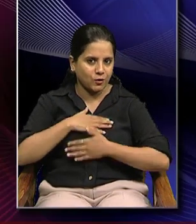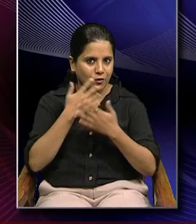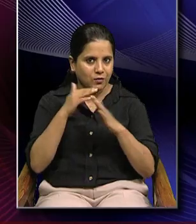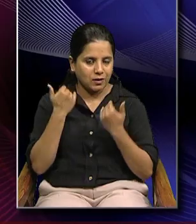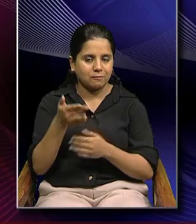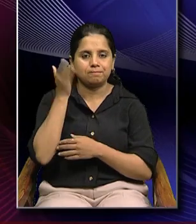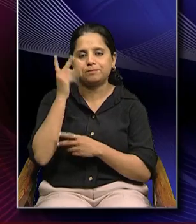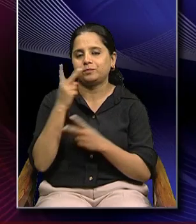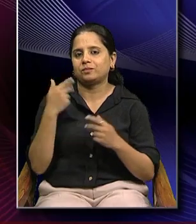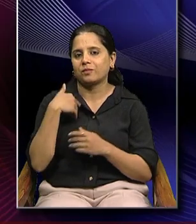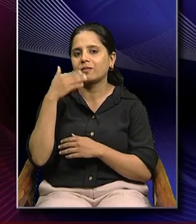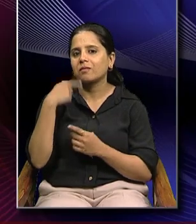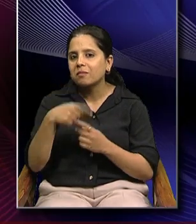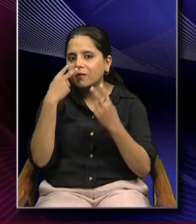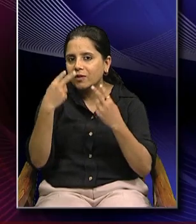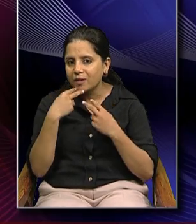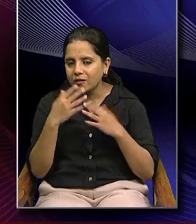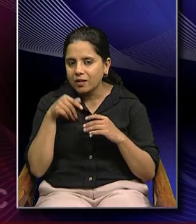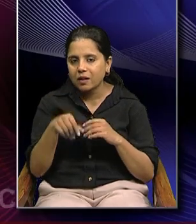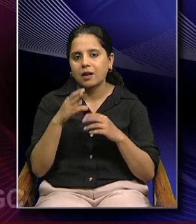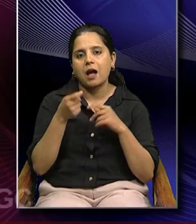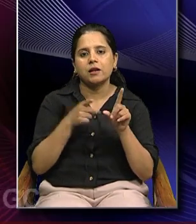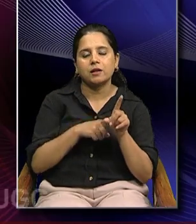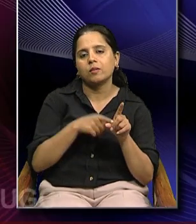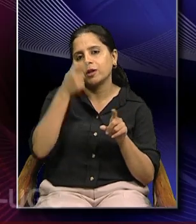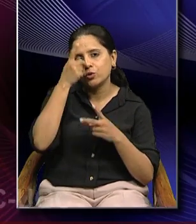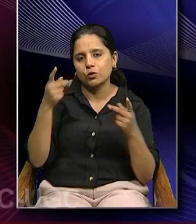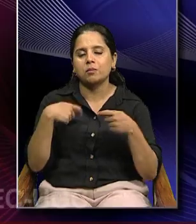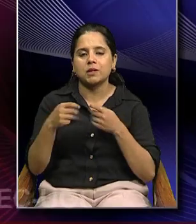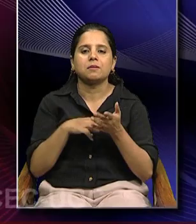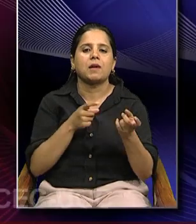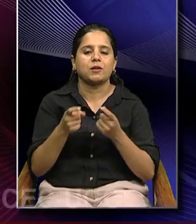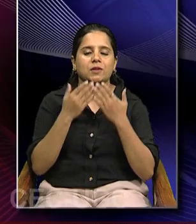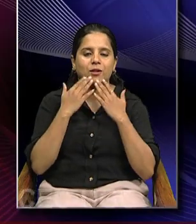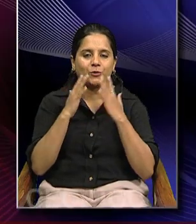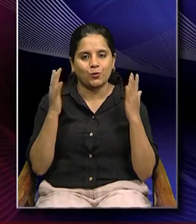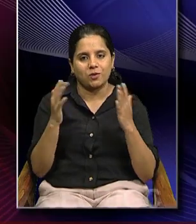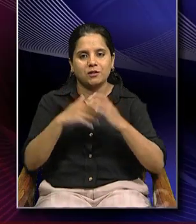this very segment of my lectures on contemporary business and management. Thank you so much.